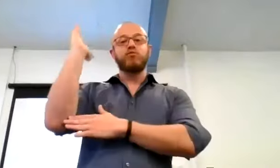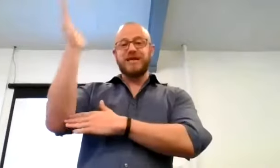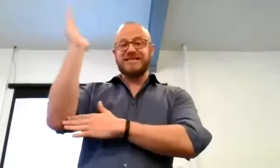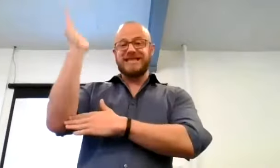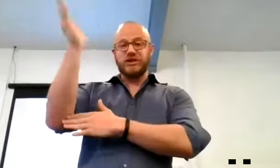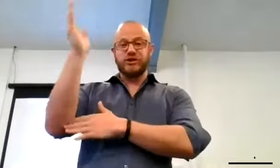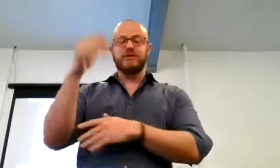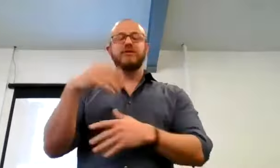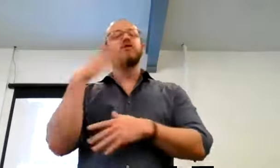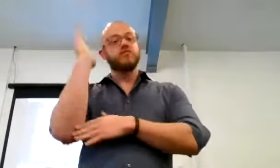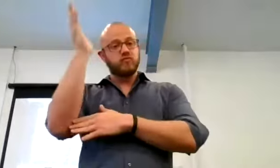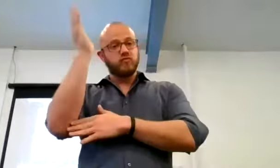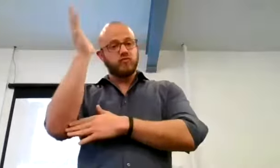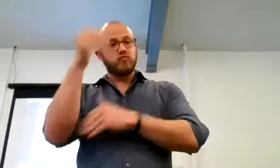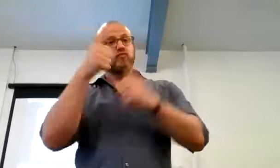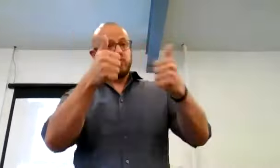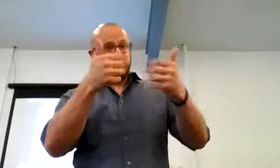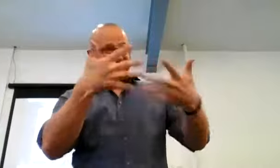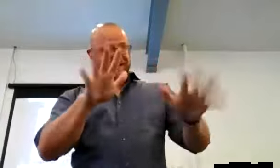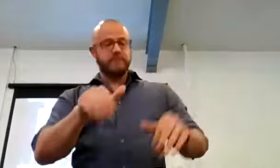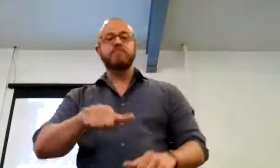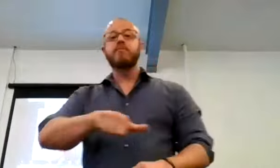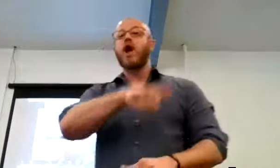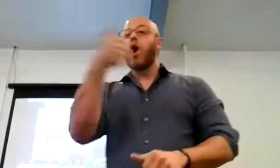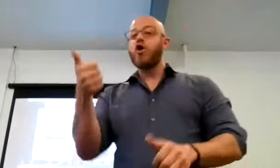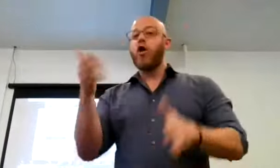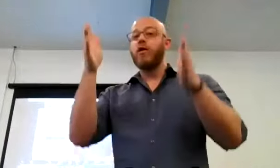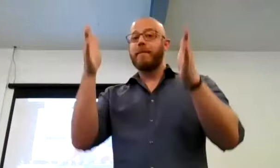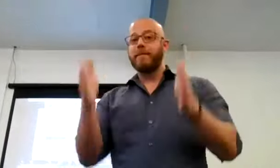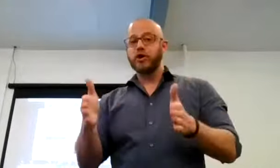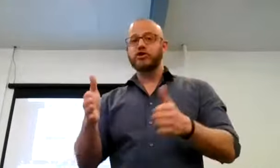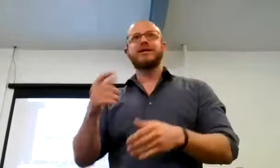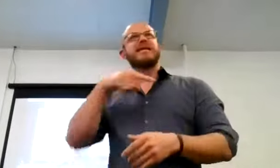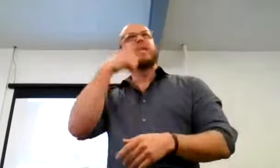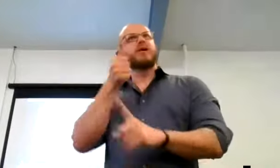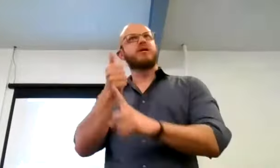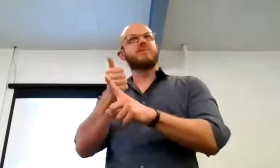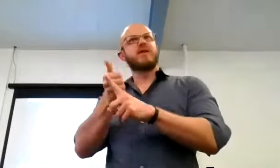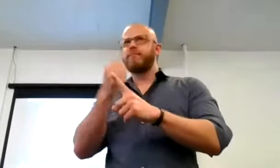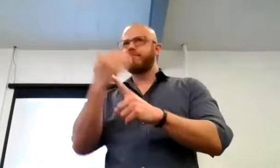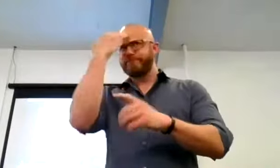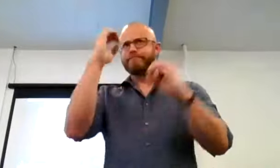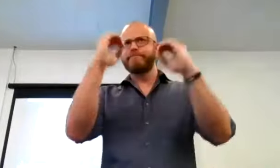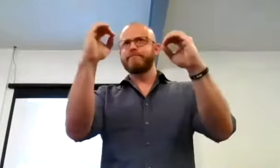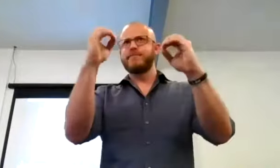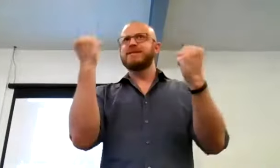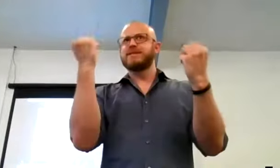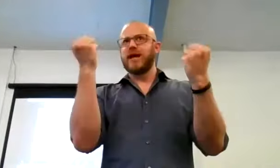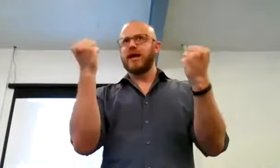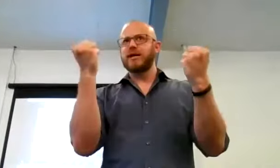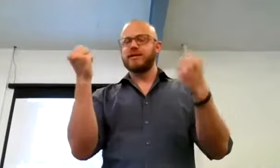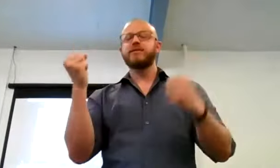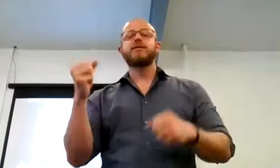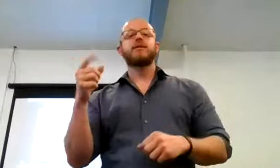is, providing a presentation, you're great, you finish that, and then another person will say, a hearing person, they don't know anything about sign